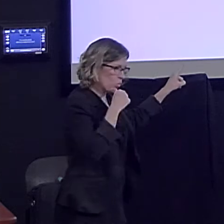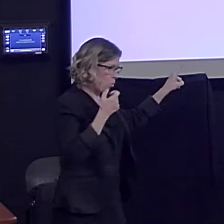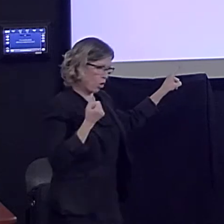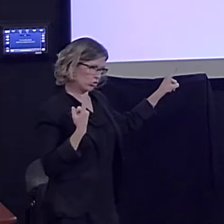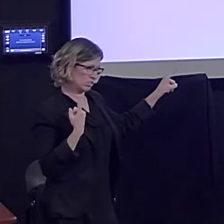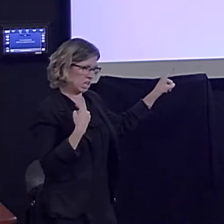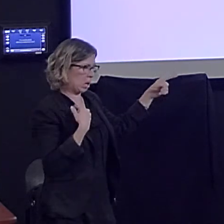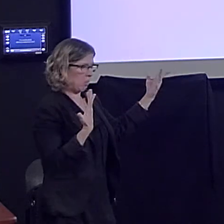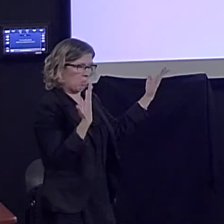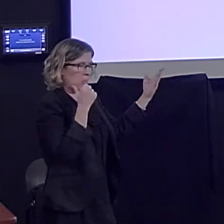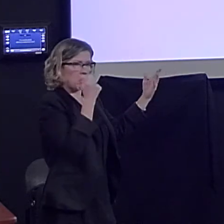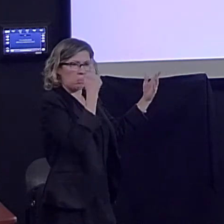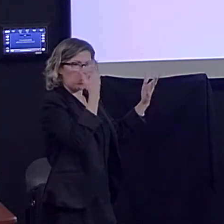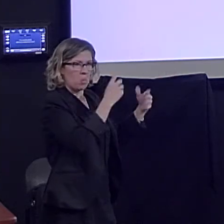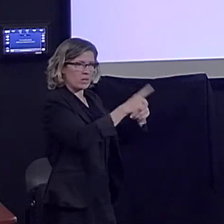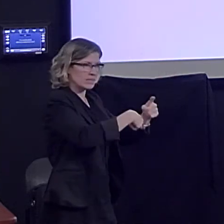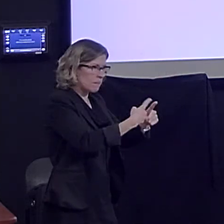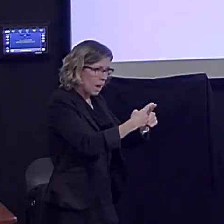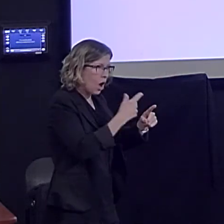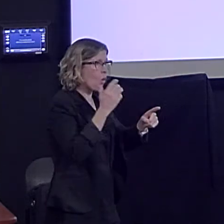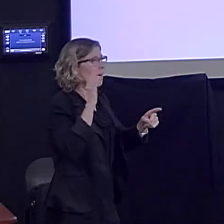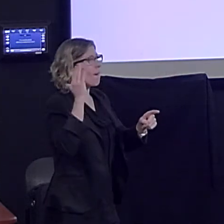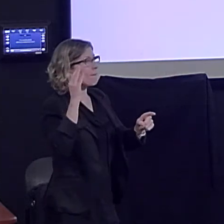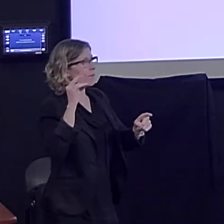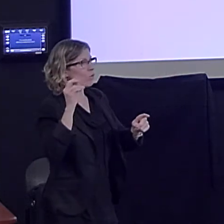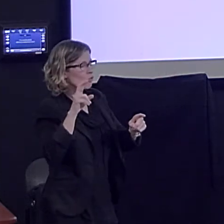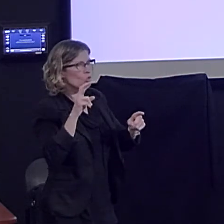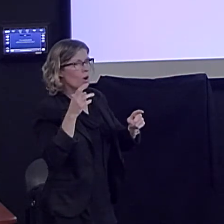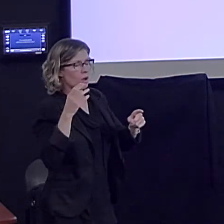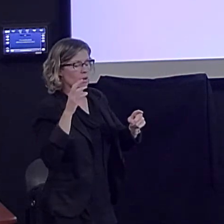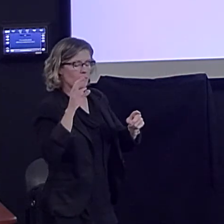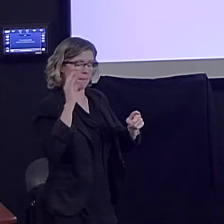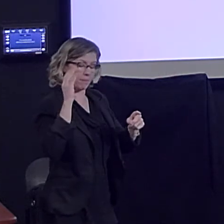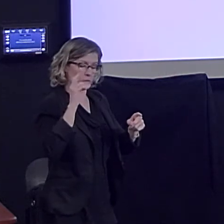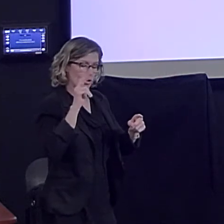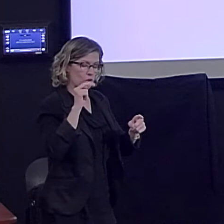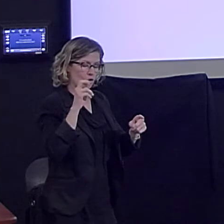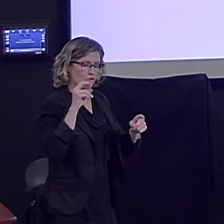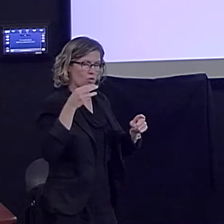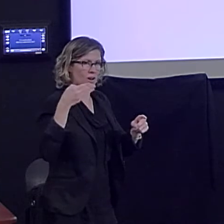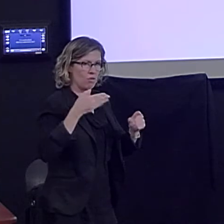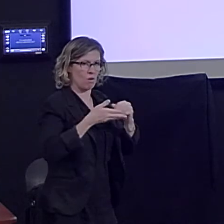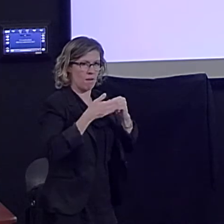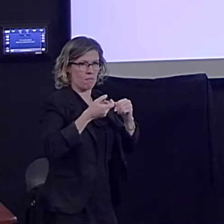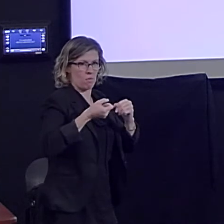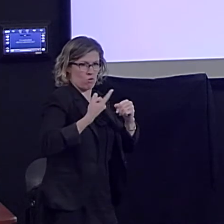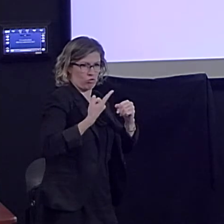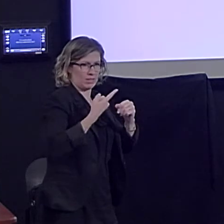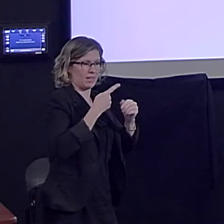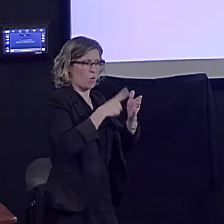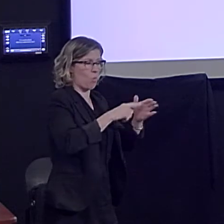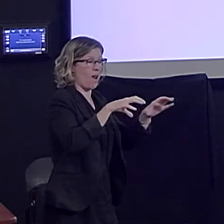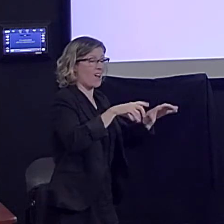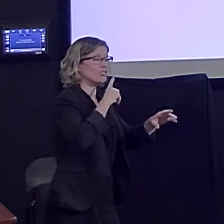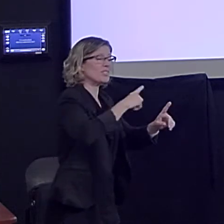imitation, but mirror neurons are very important for imitation. And the other point is to understand really what the action is about. I think the best